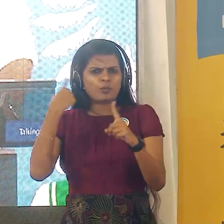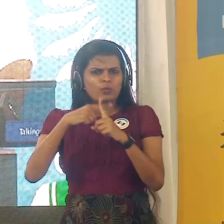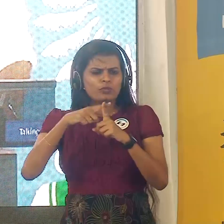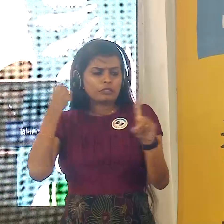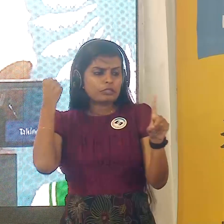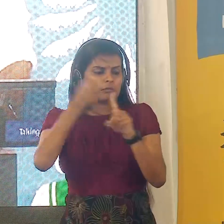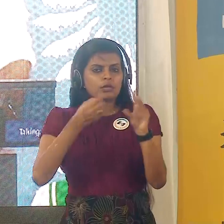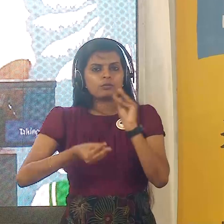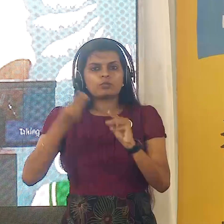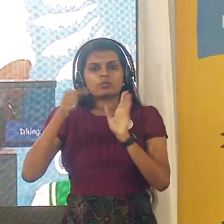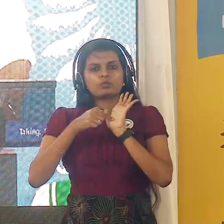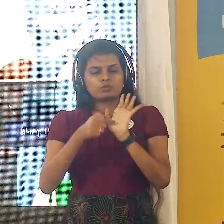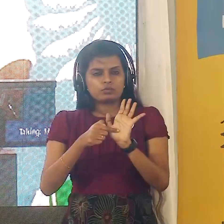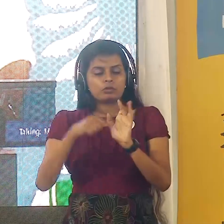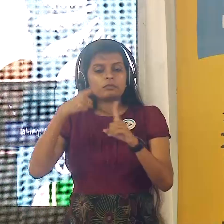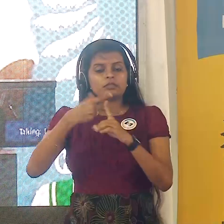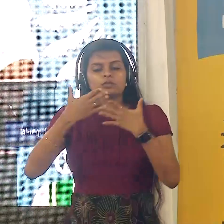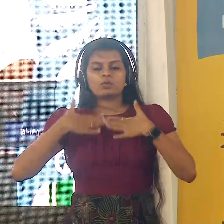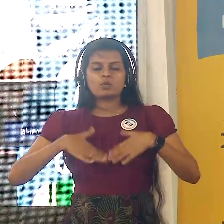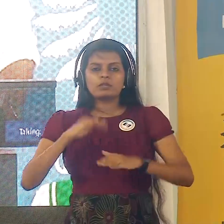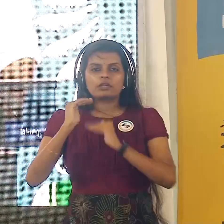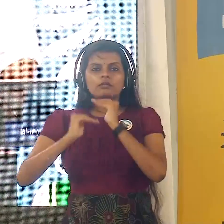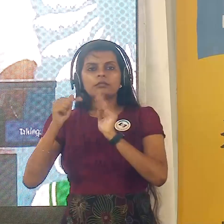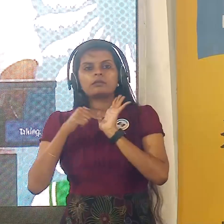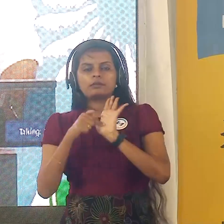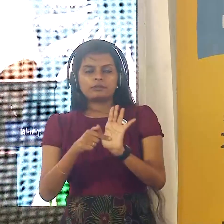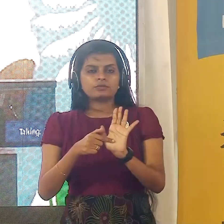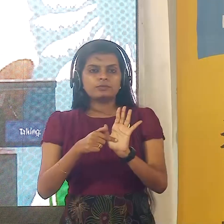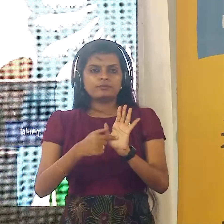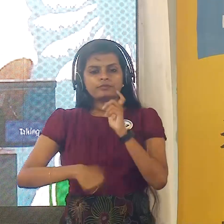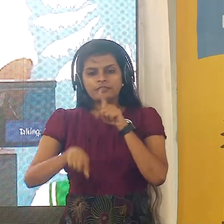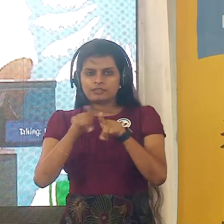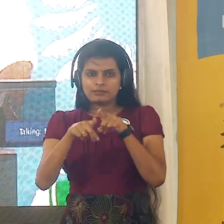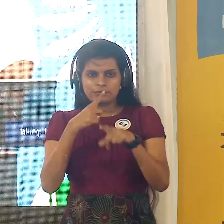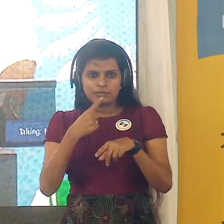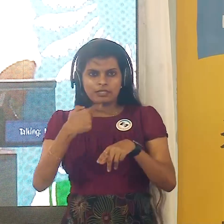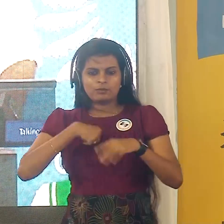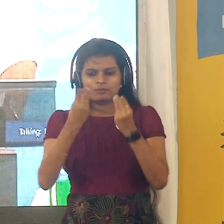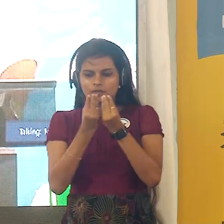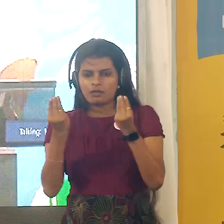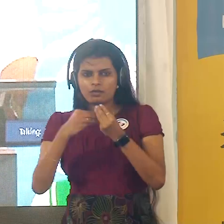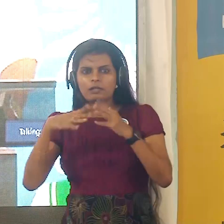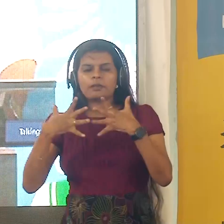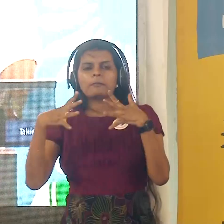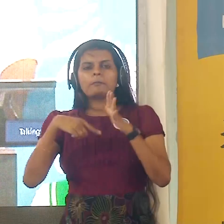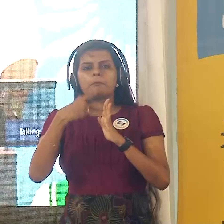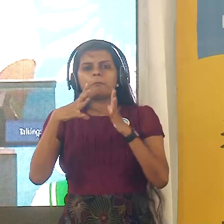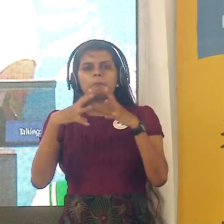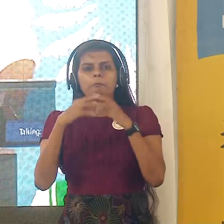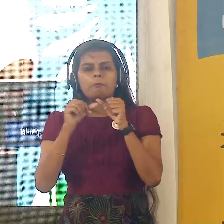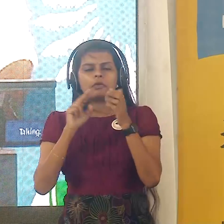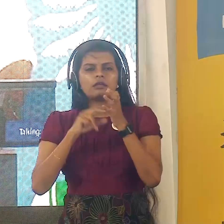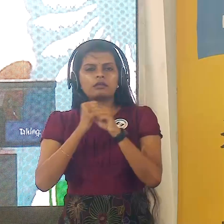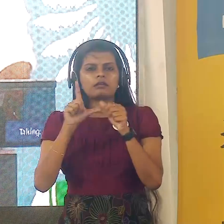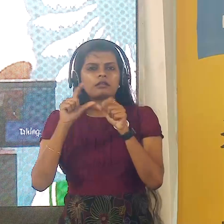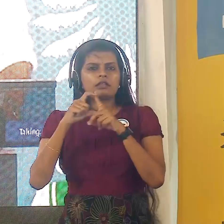on human development indicators. Like, we have example from our neighboring country Bangladesh, where the